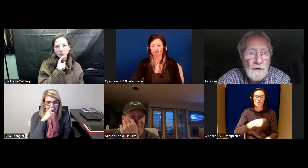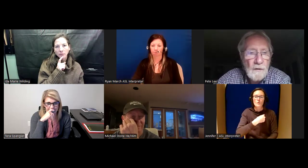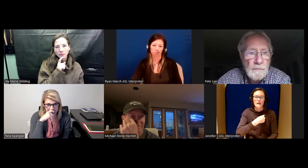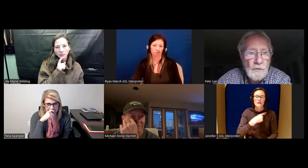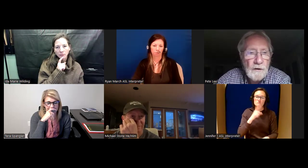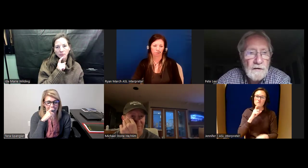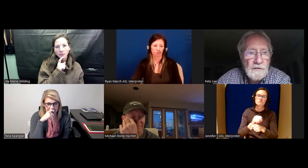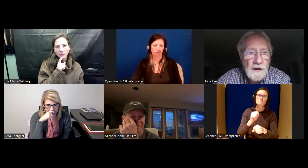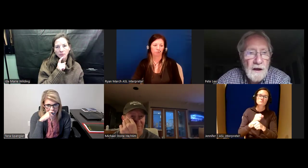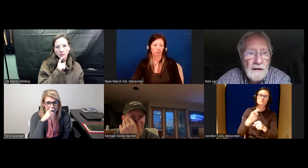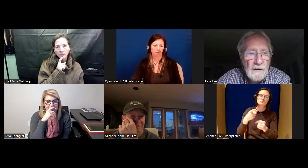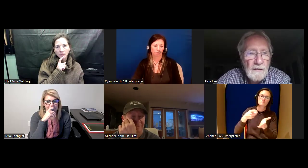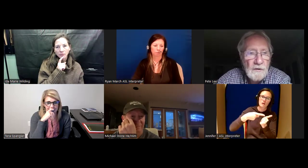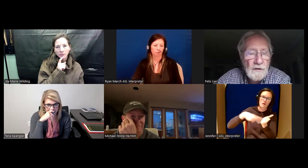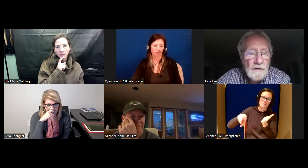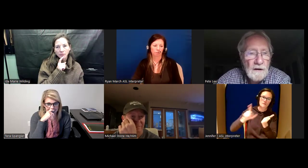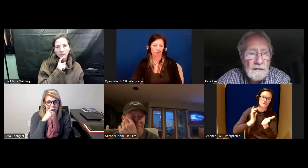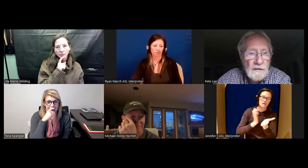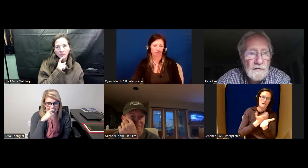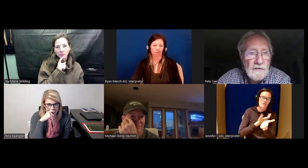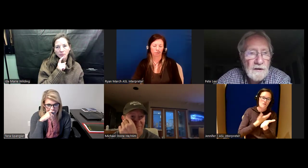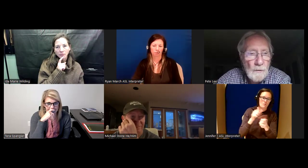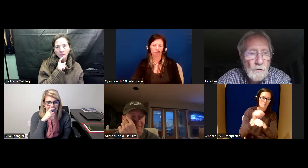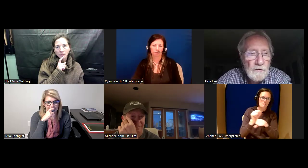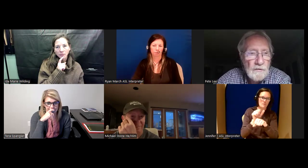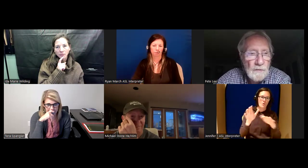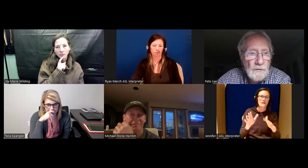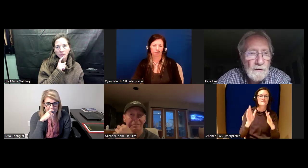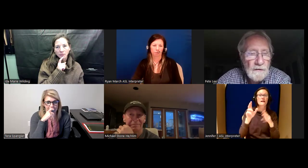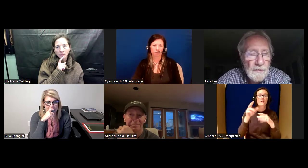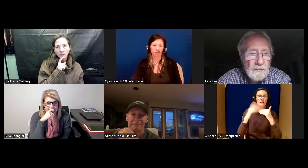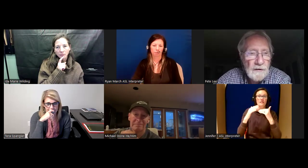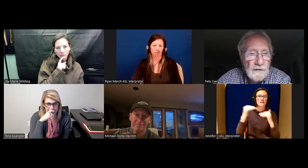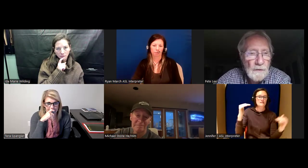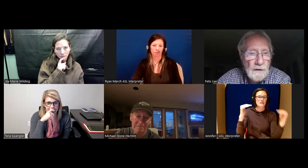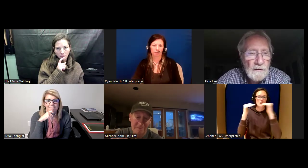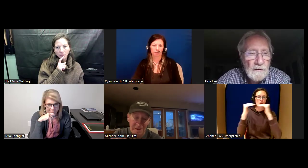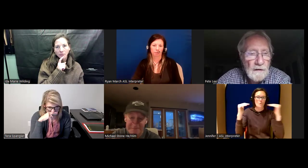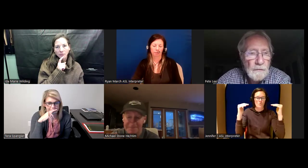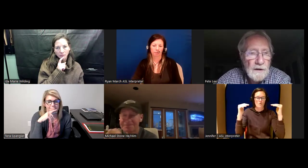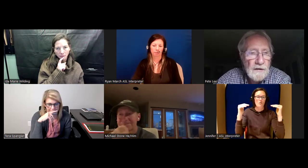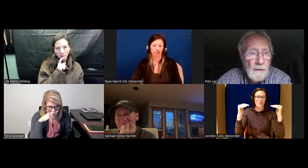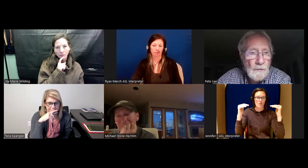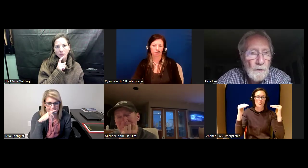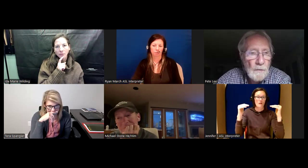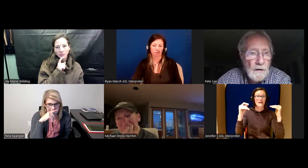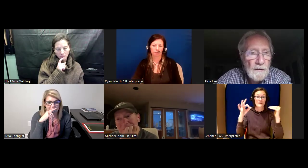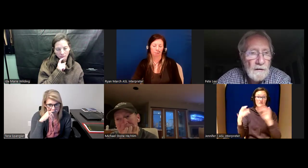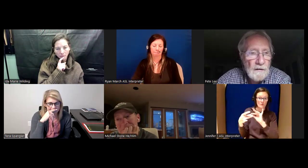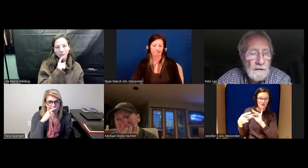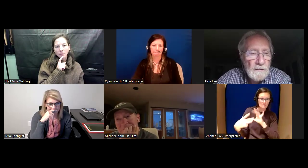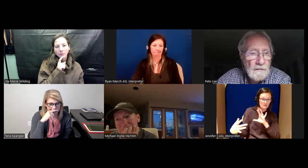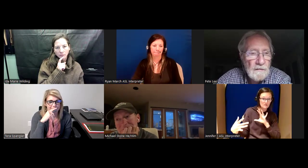compensate our employees at a level at least equal to the district that if we decouple, we want